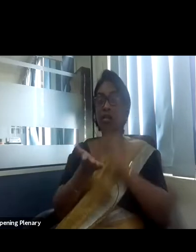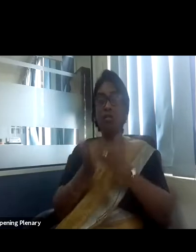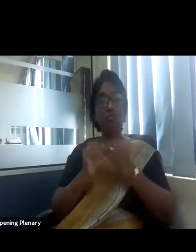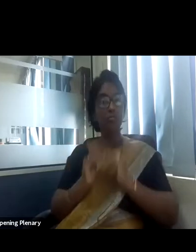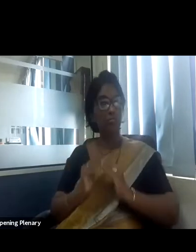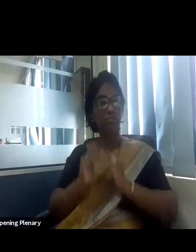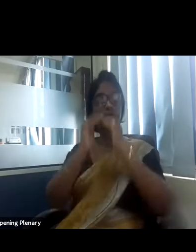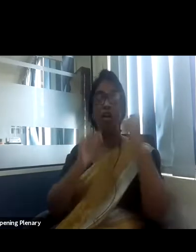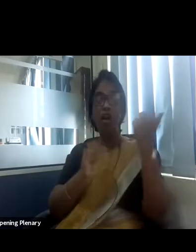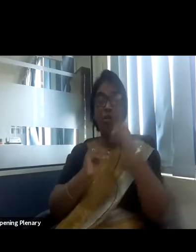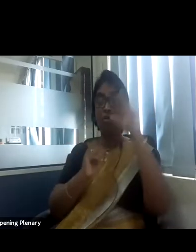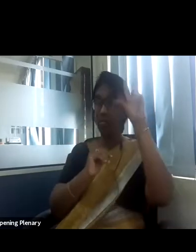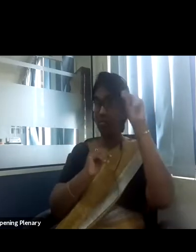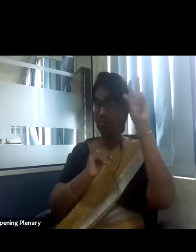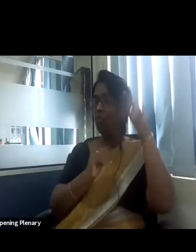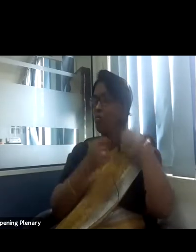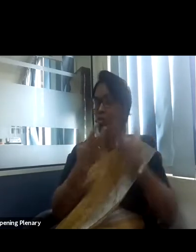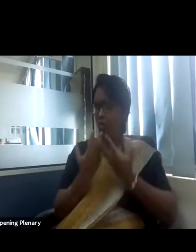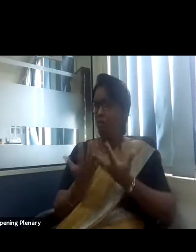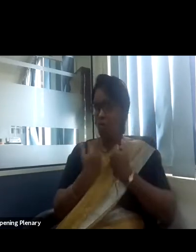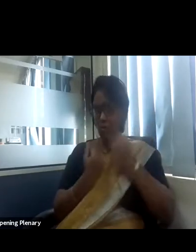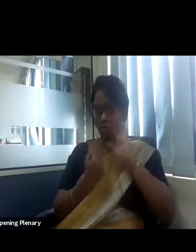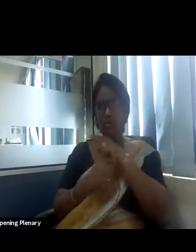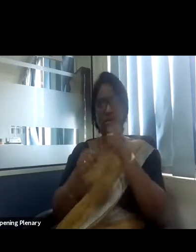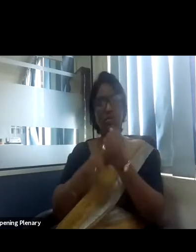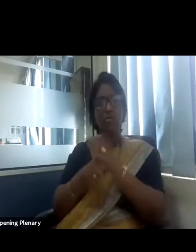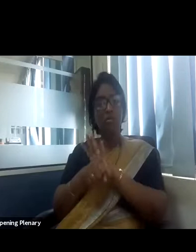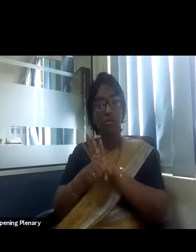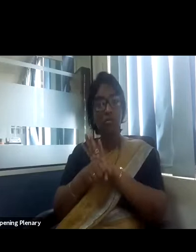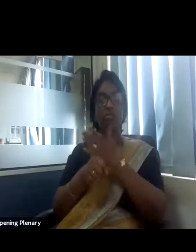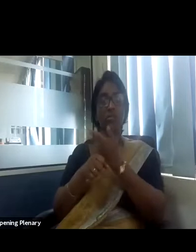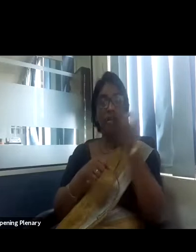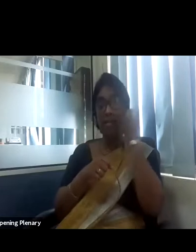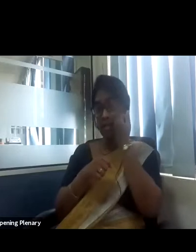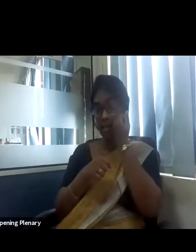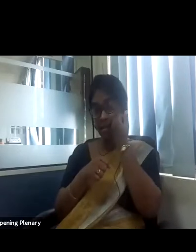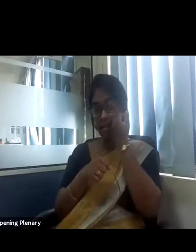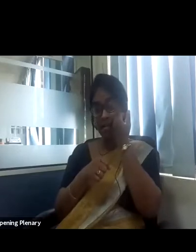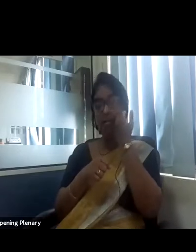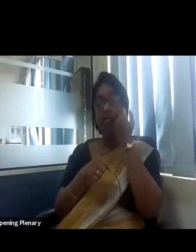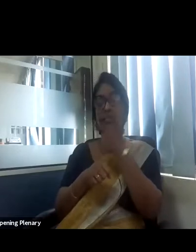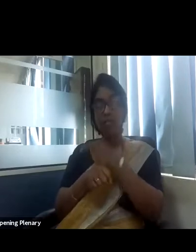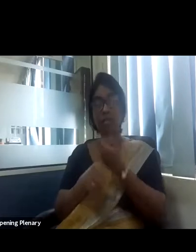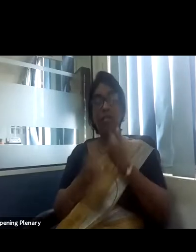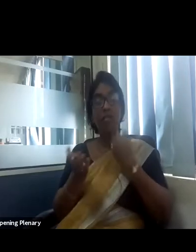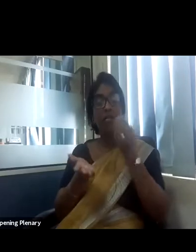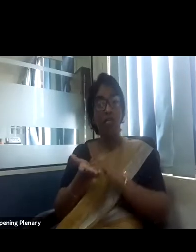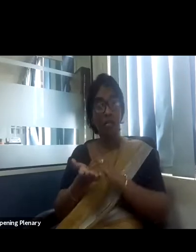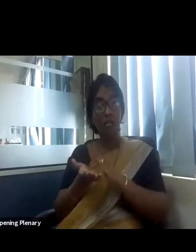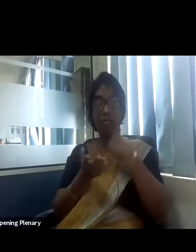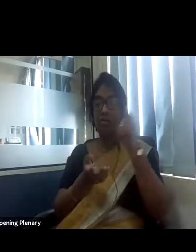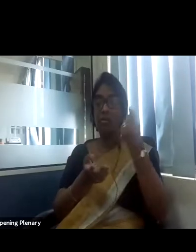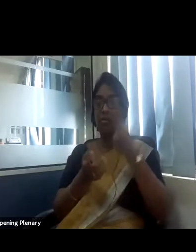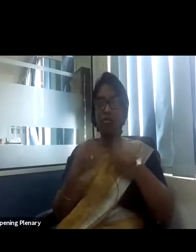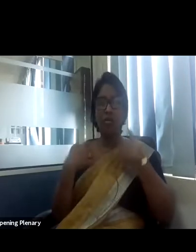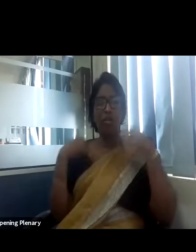the COVID-19 pandemic is only the latest reminder of our vulnerability to economic